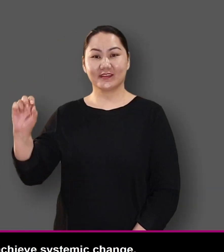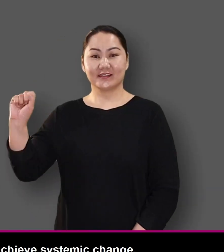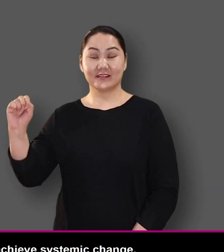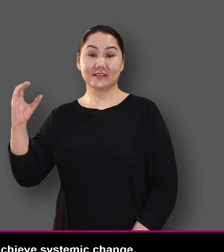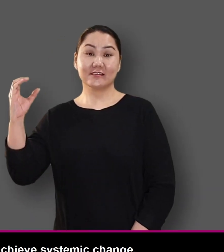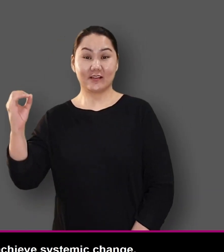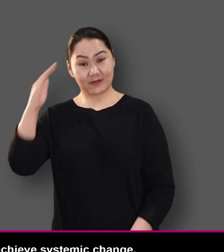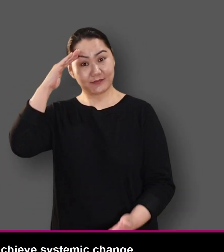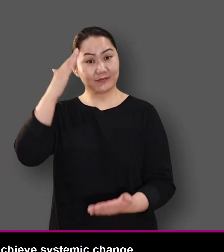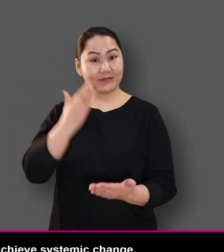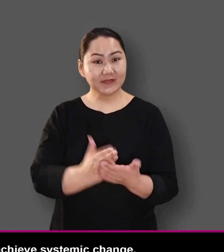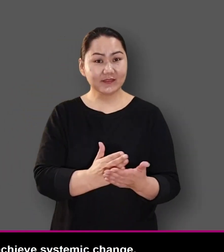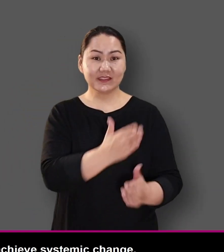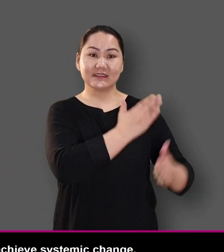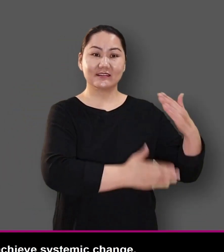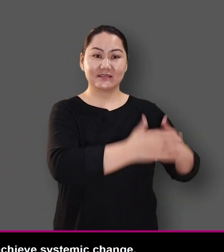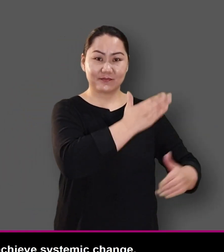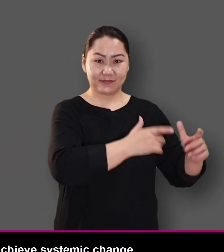We believe that to achieve systemic change,